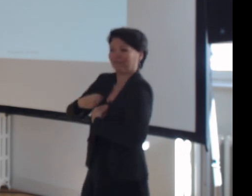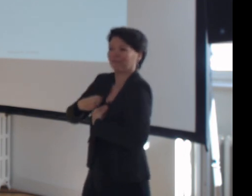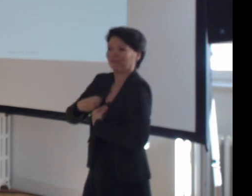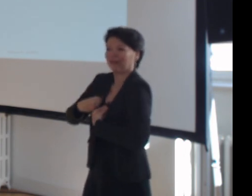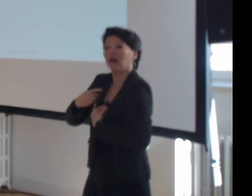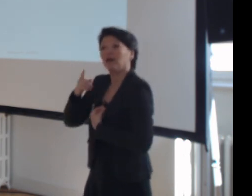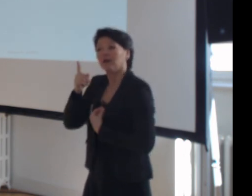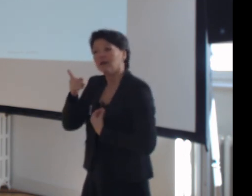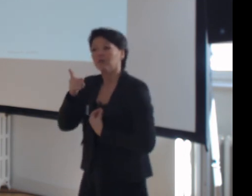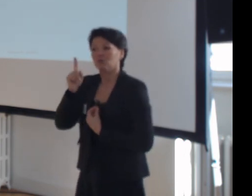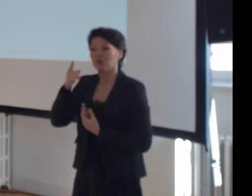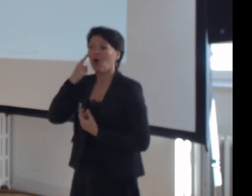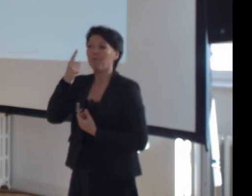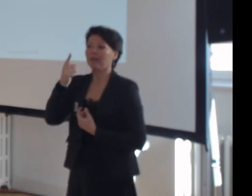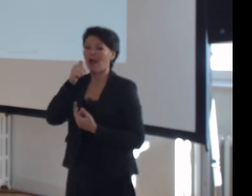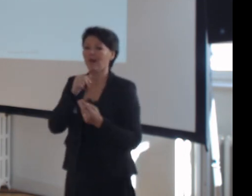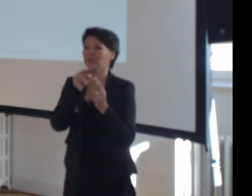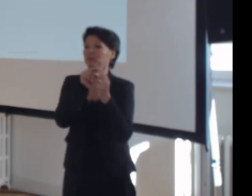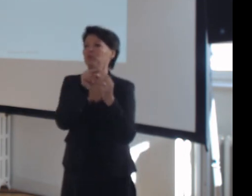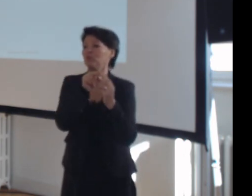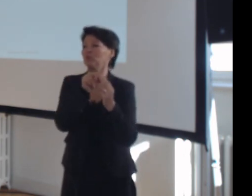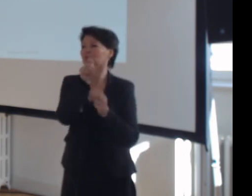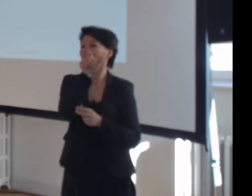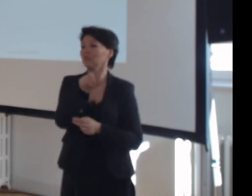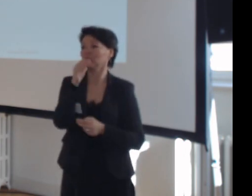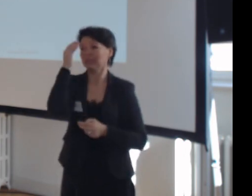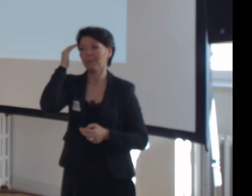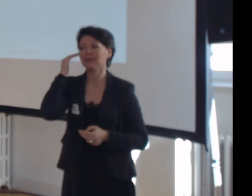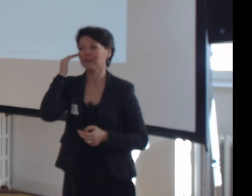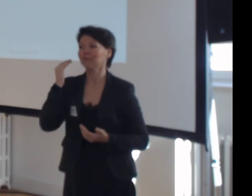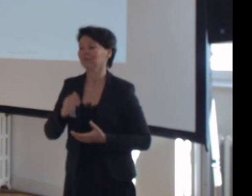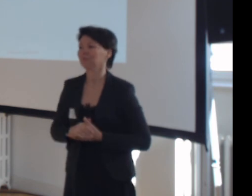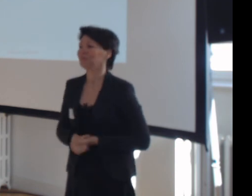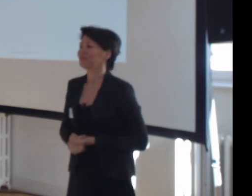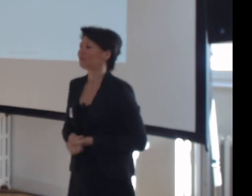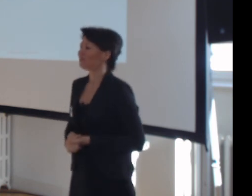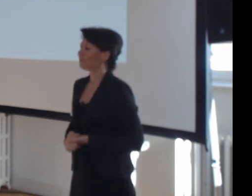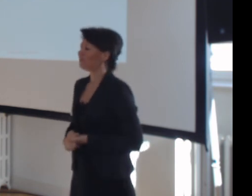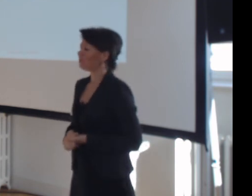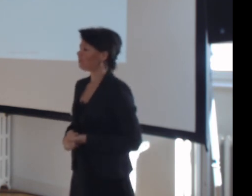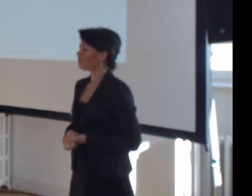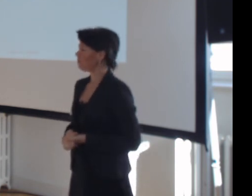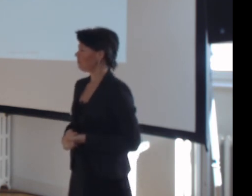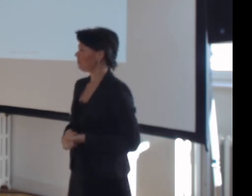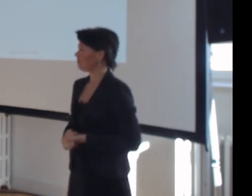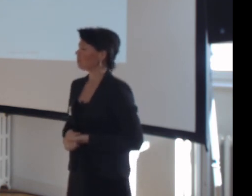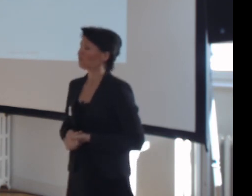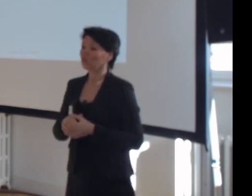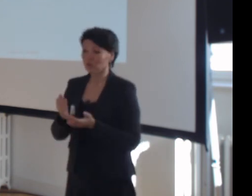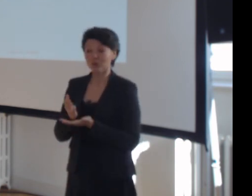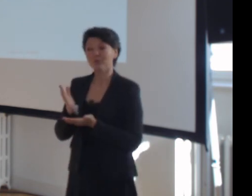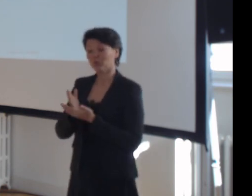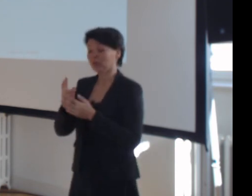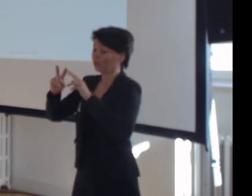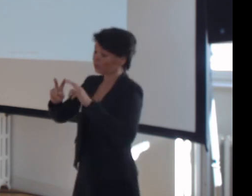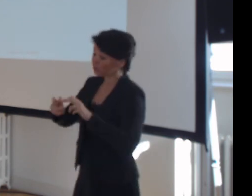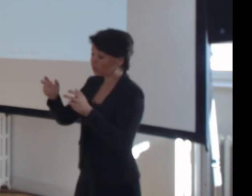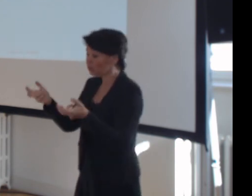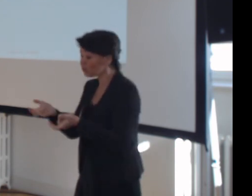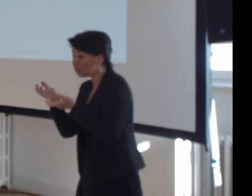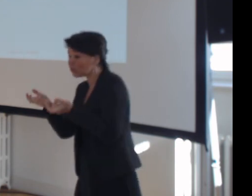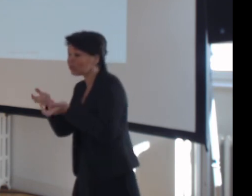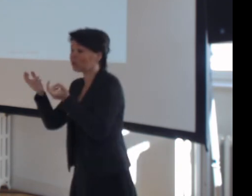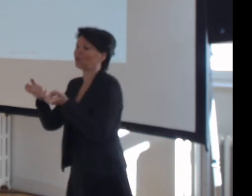to pay attention to that in your visits. So all this research and browsing led to